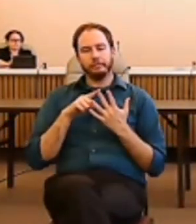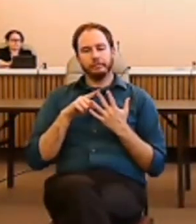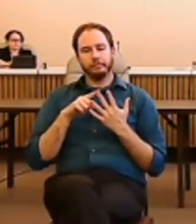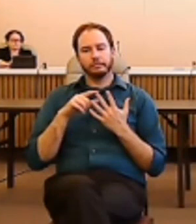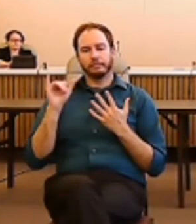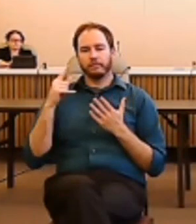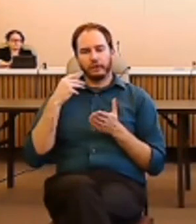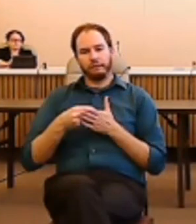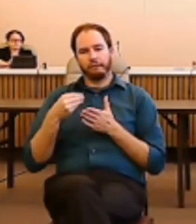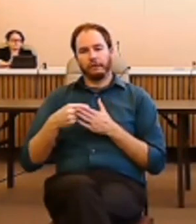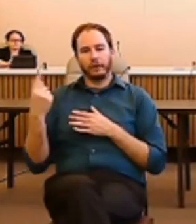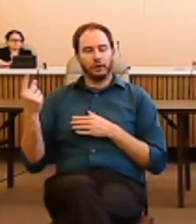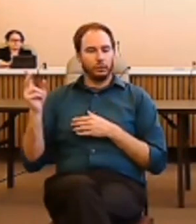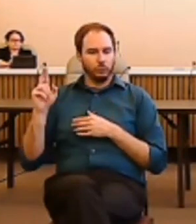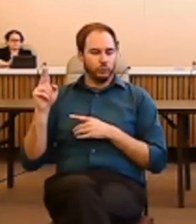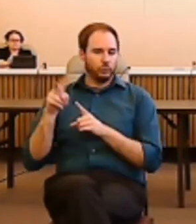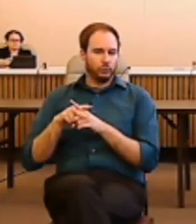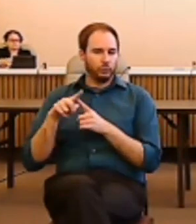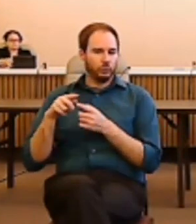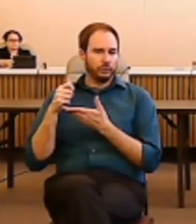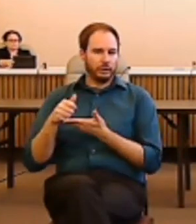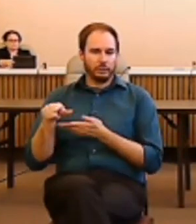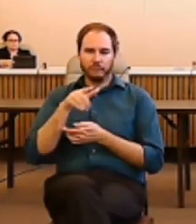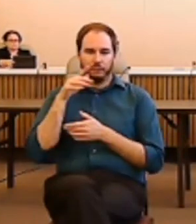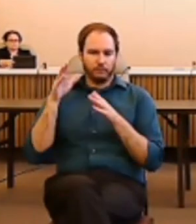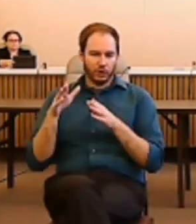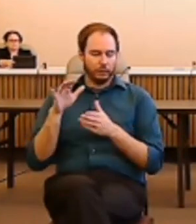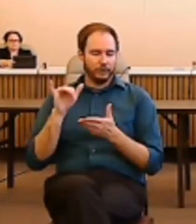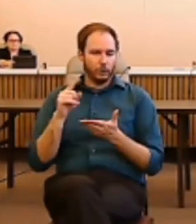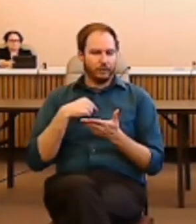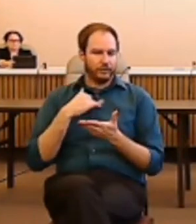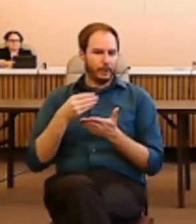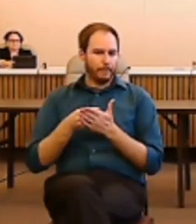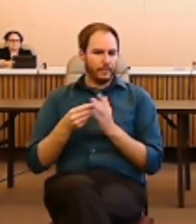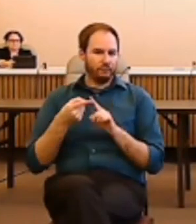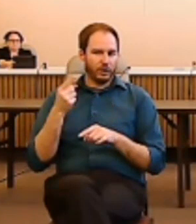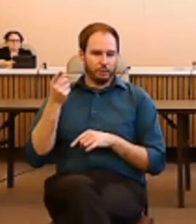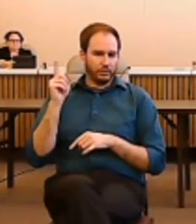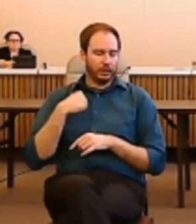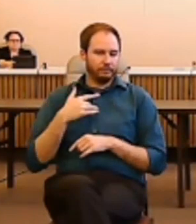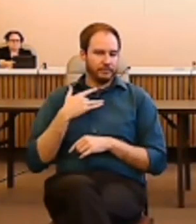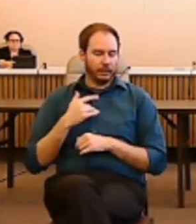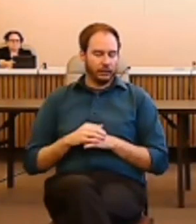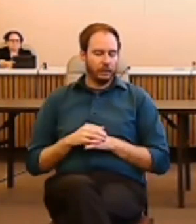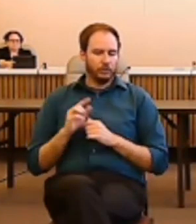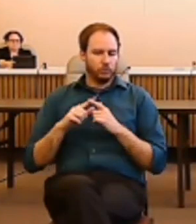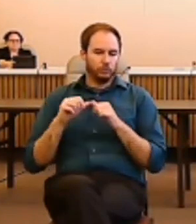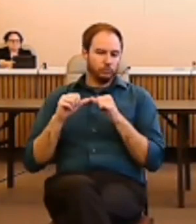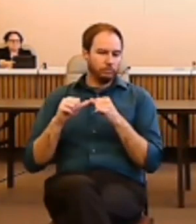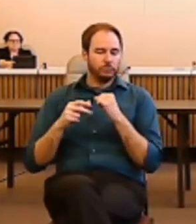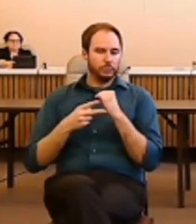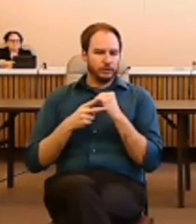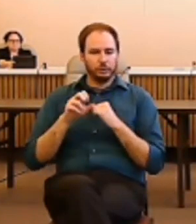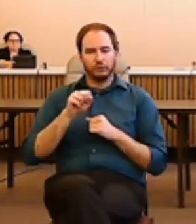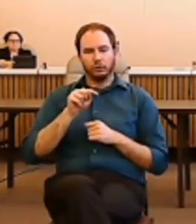funding that they use to then assist these farmers. That's where some of the money that came in to preserve Stone